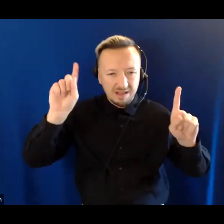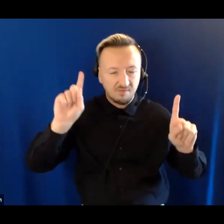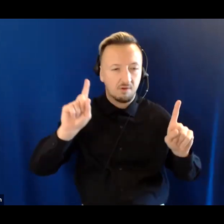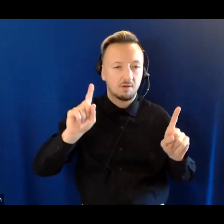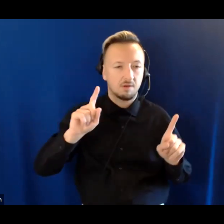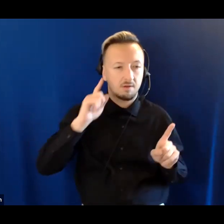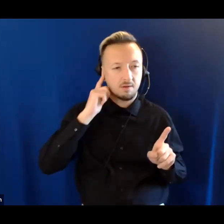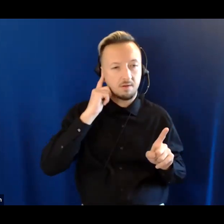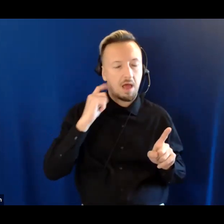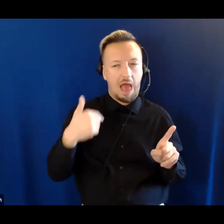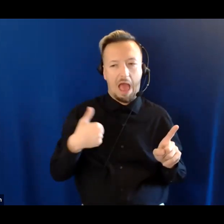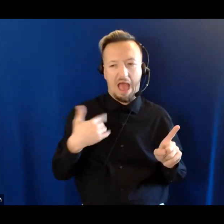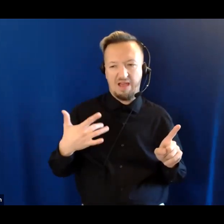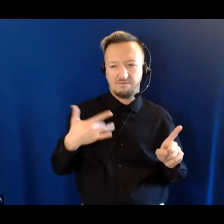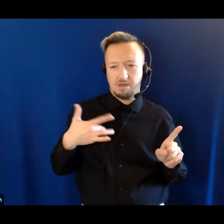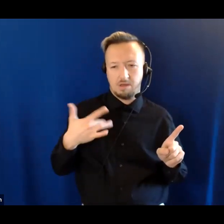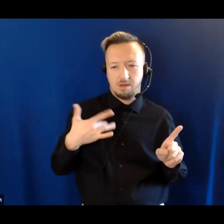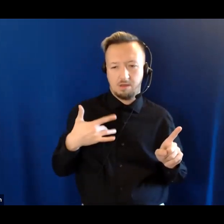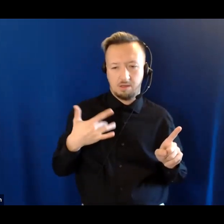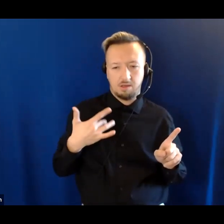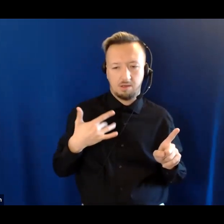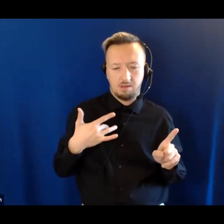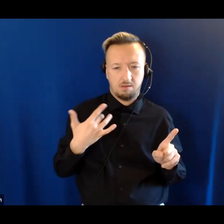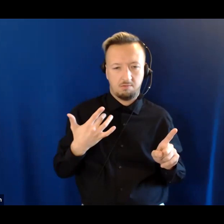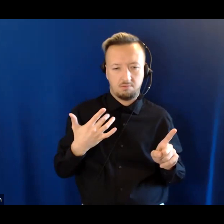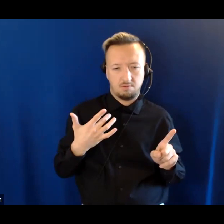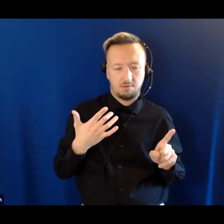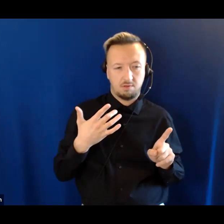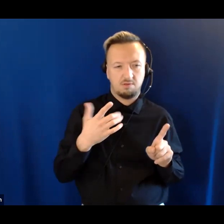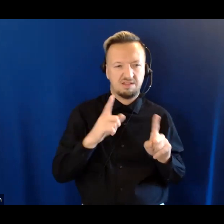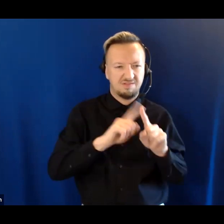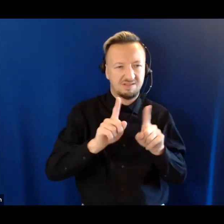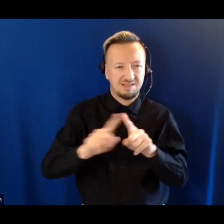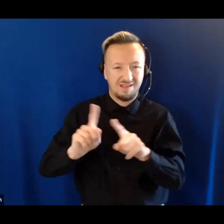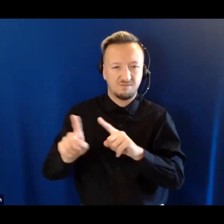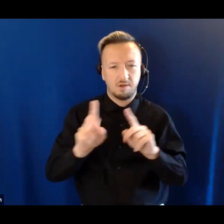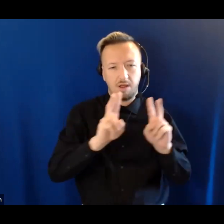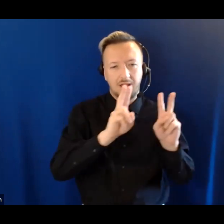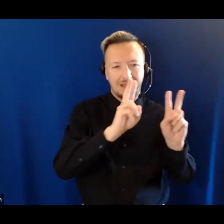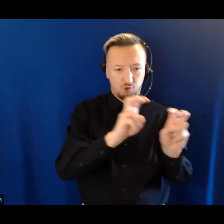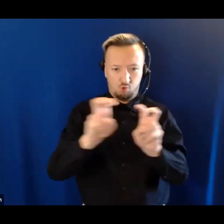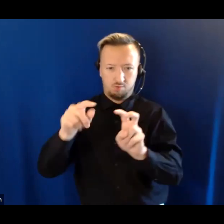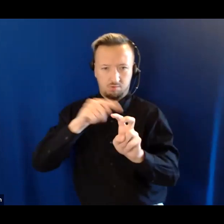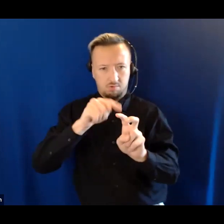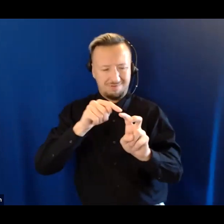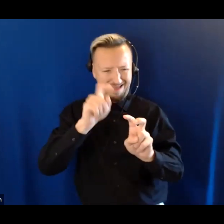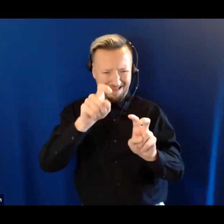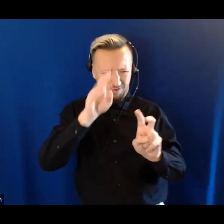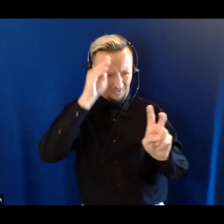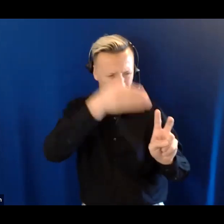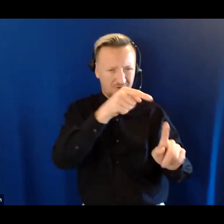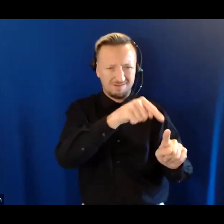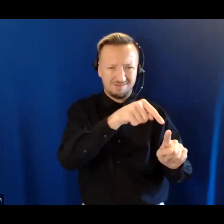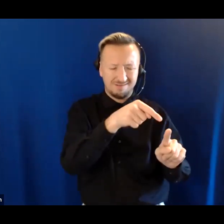was feeling like there were all these other issues that needed to be addressed before we really could